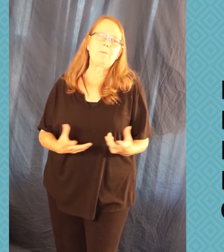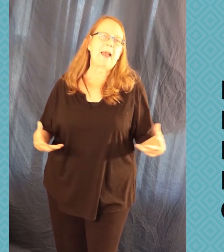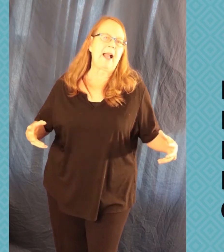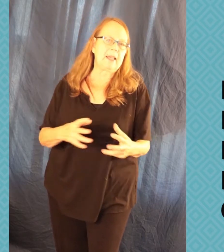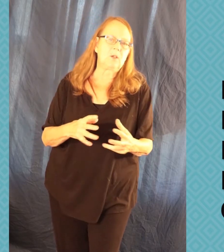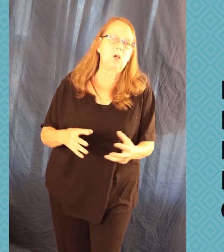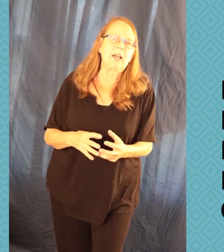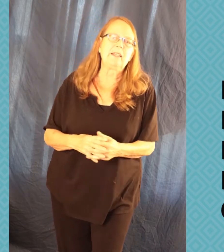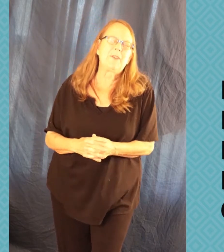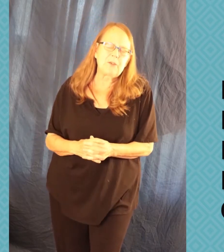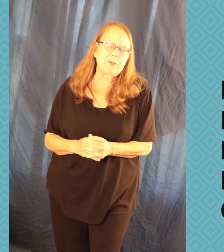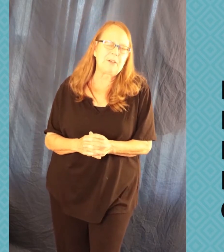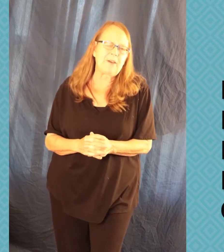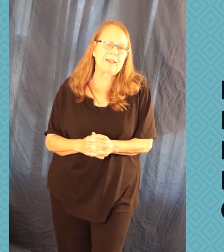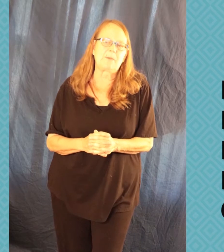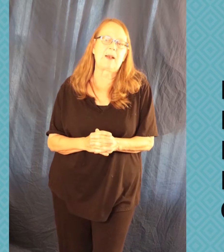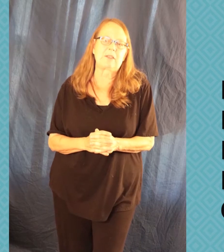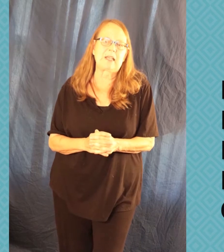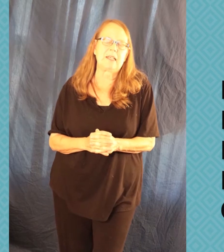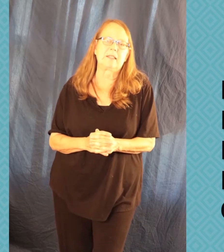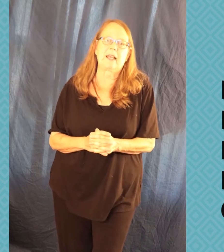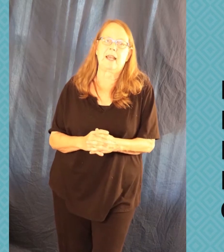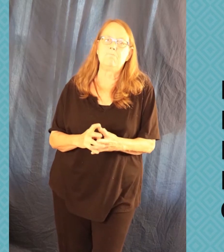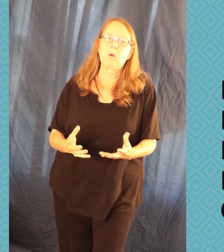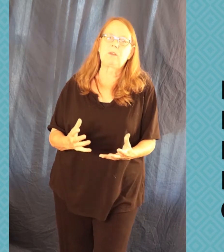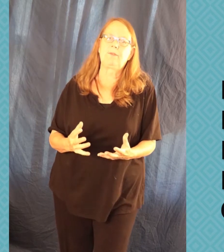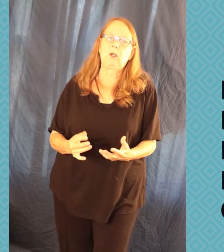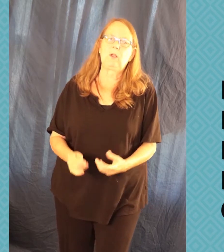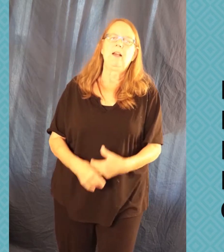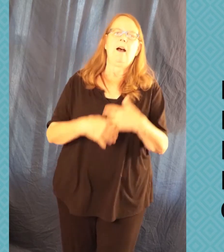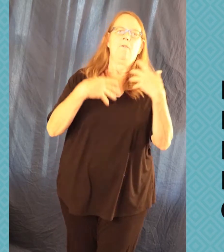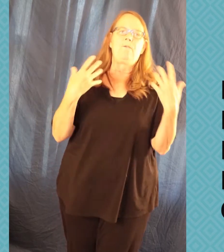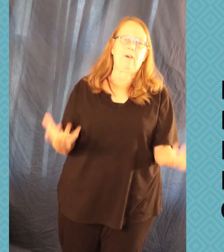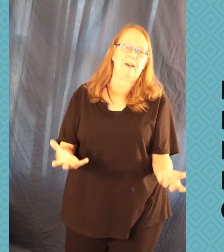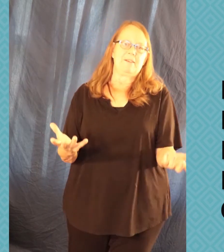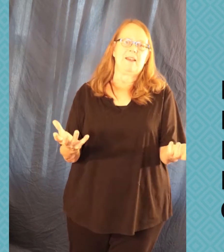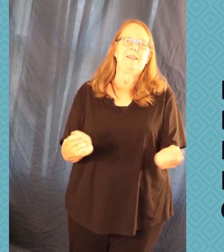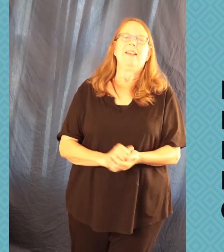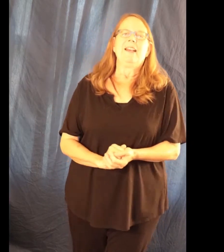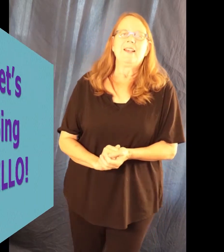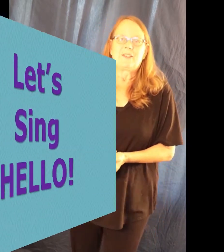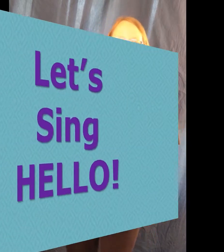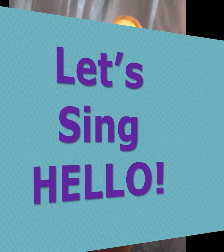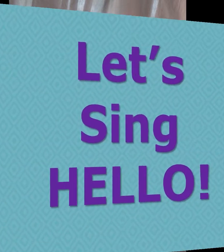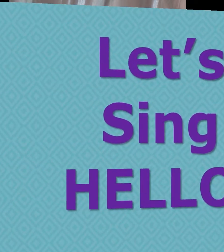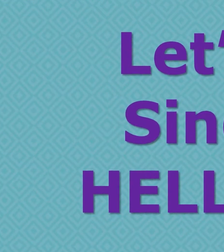of course, we pack in all kinds of interesting facts about science, and most of all, fun.